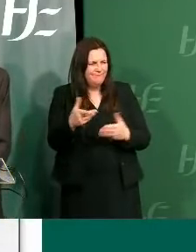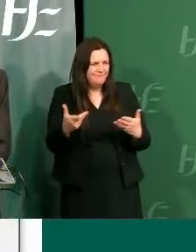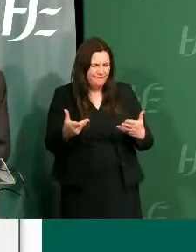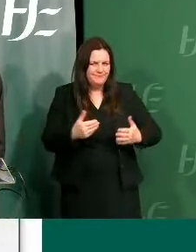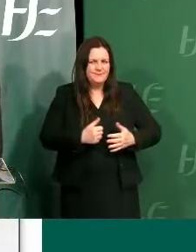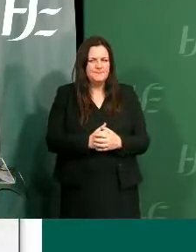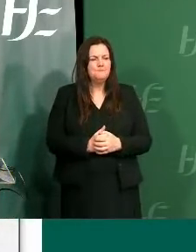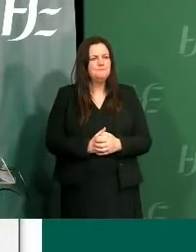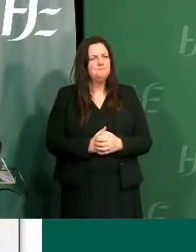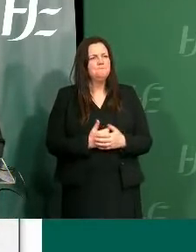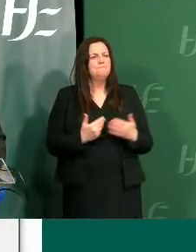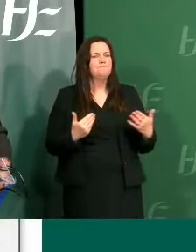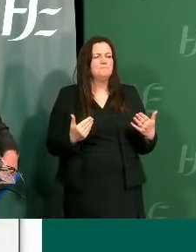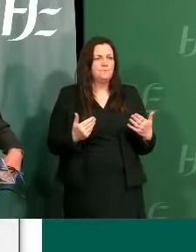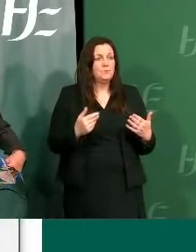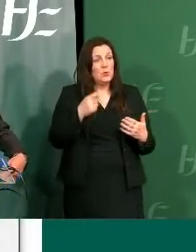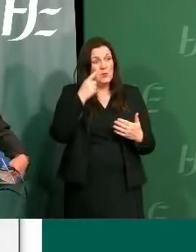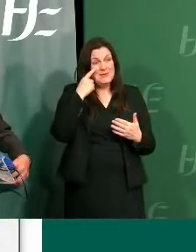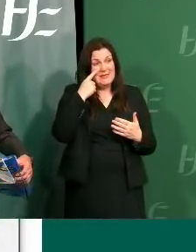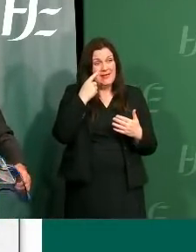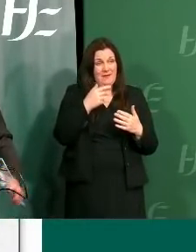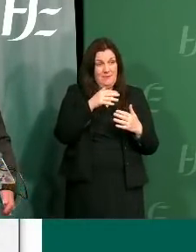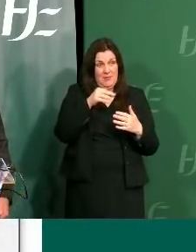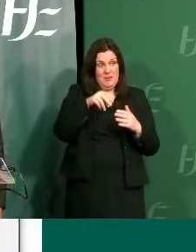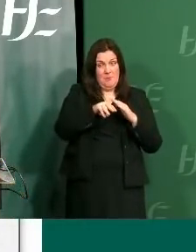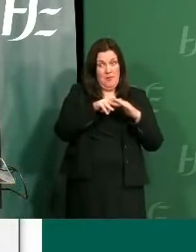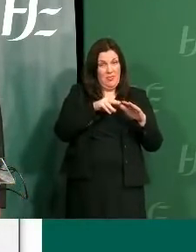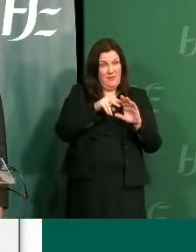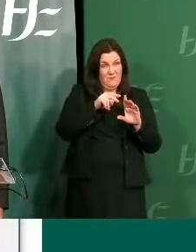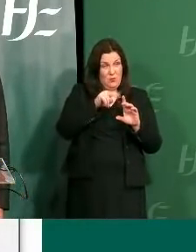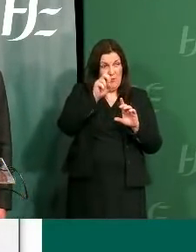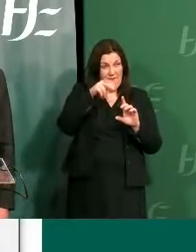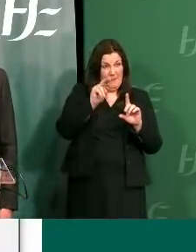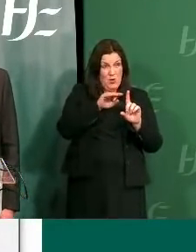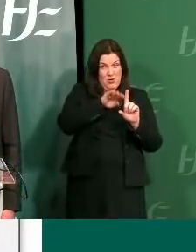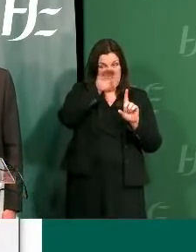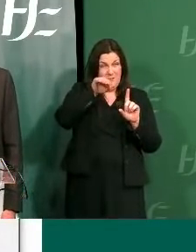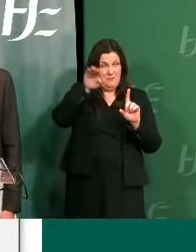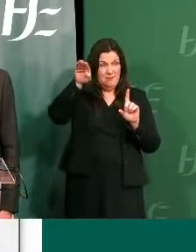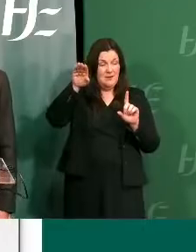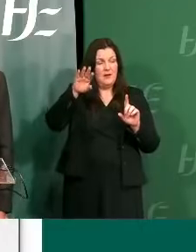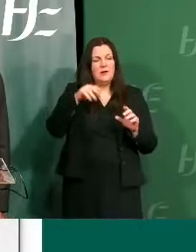Looking at the new case in COVID has risen in the month of November from weekly average, just at the beginning,